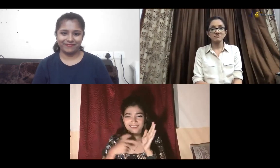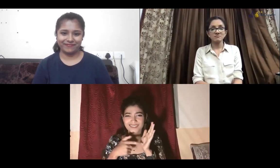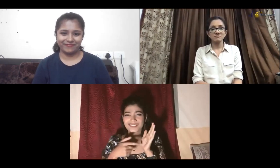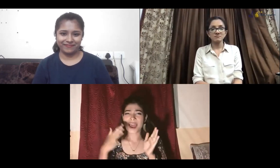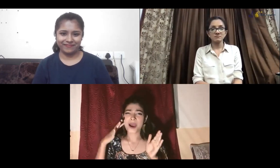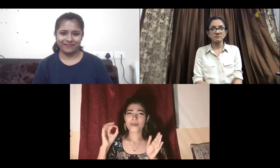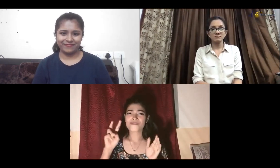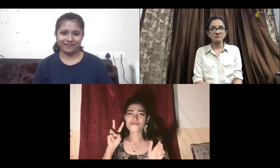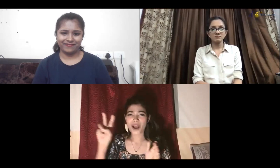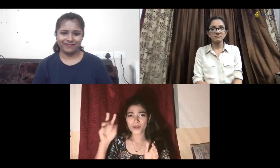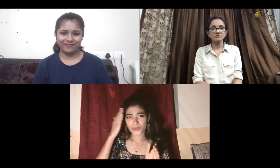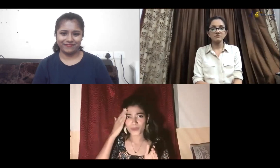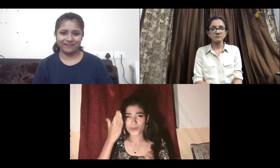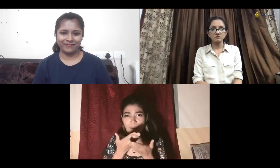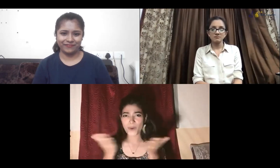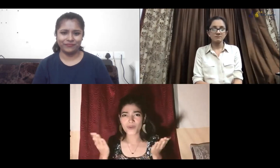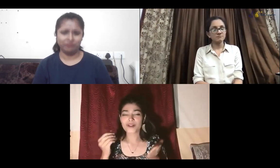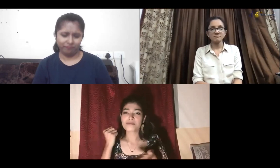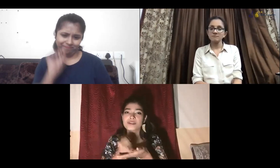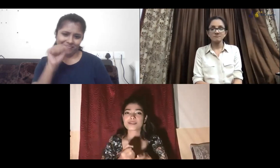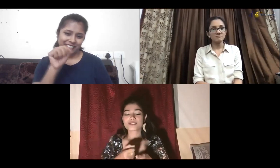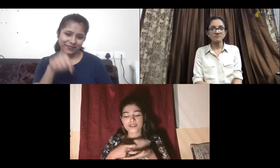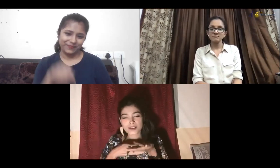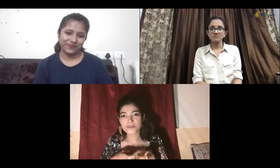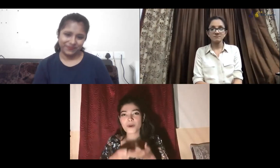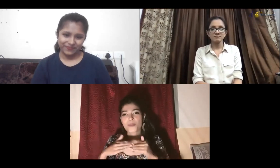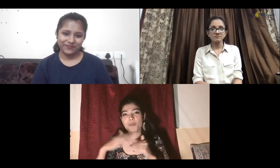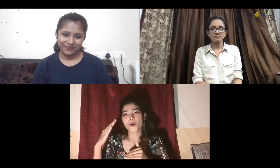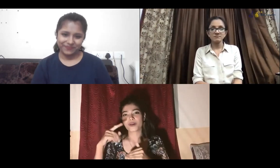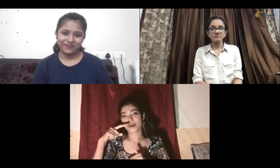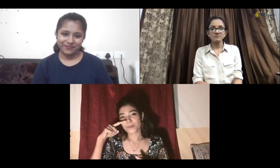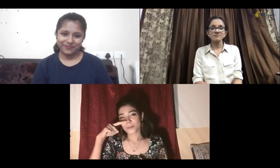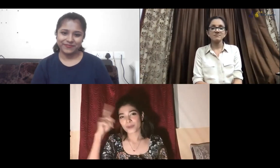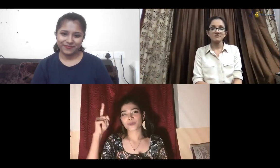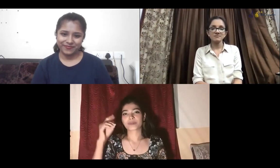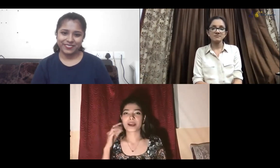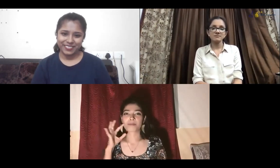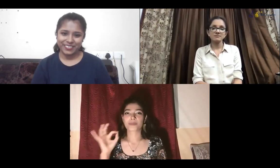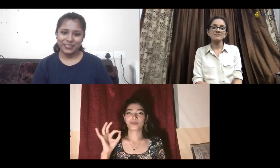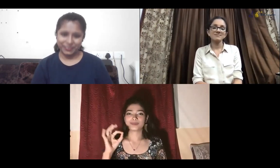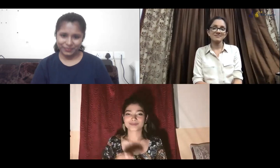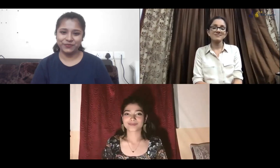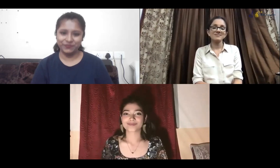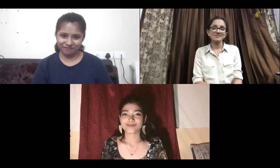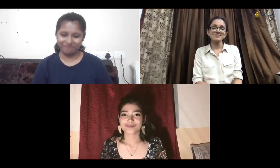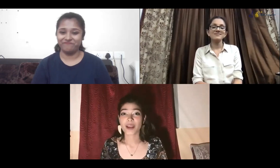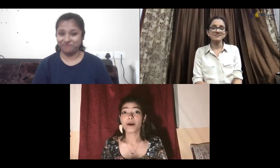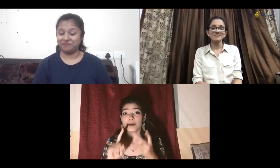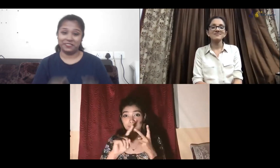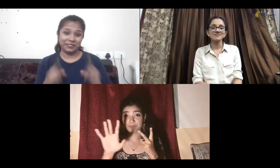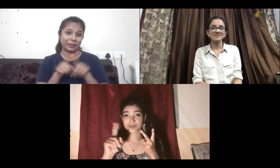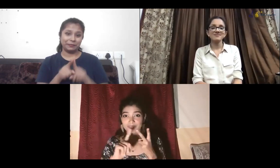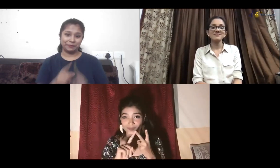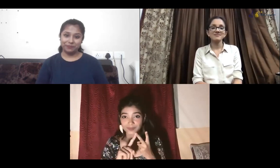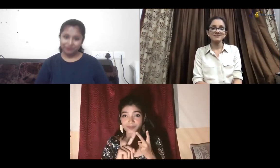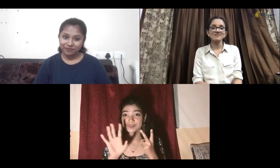to respect. So the menstruation, you know, that this just because of Yes, this I know. we can get pregnant, and with that